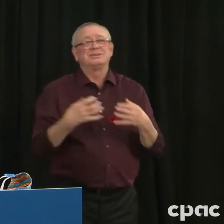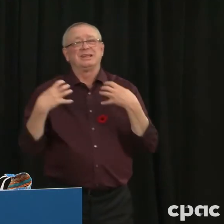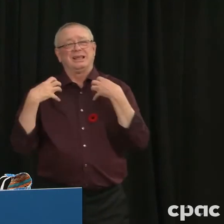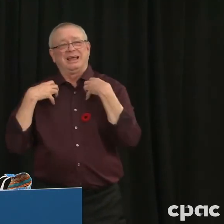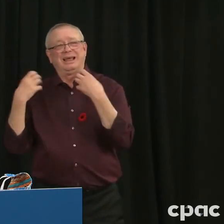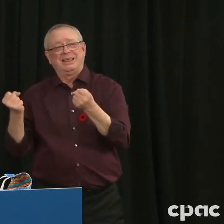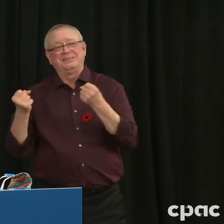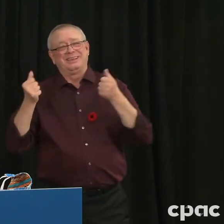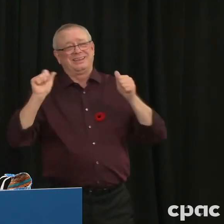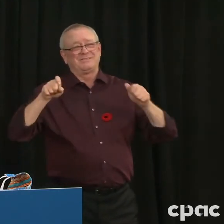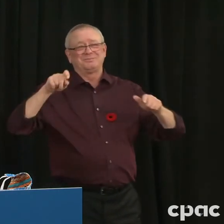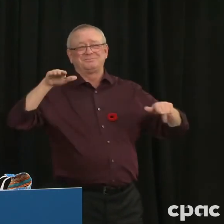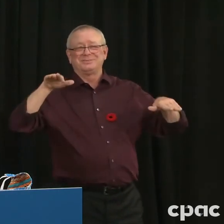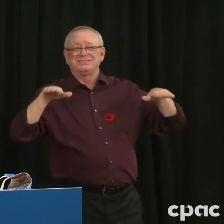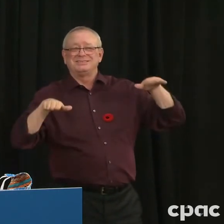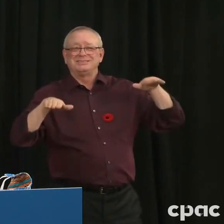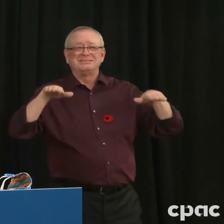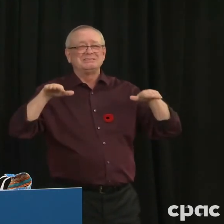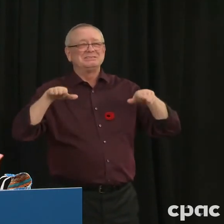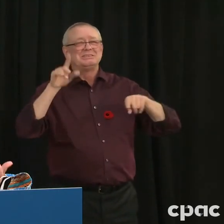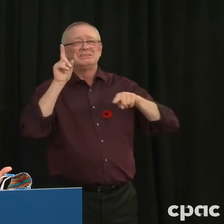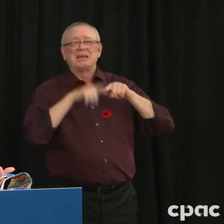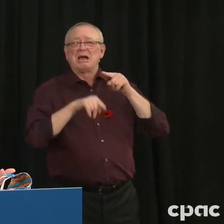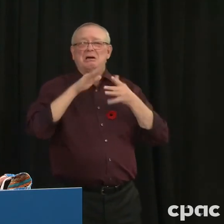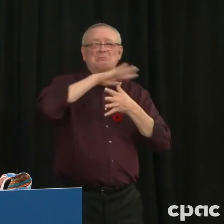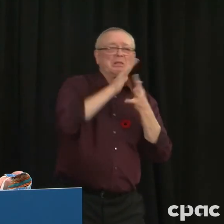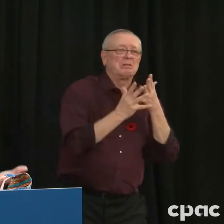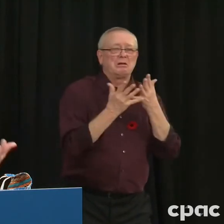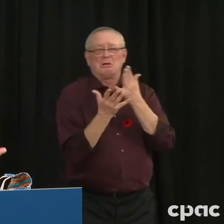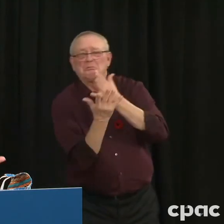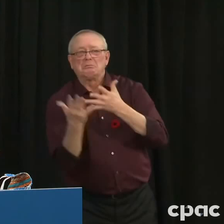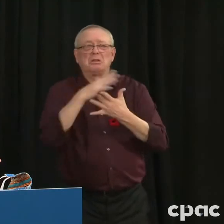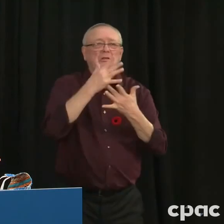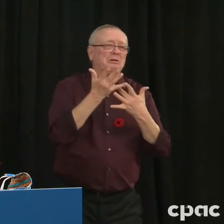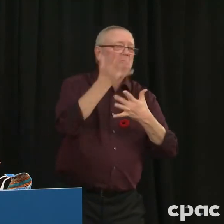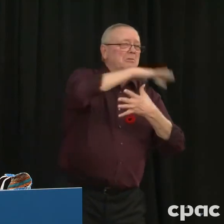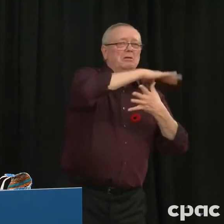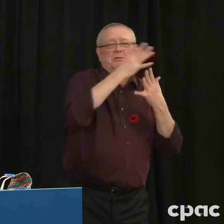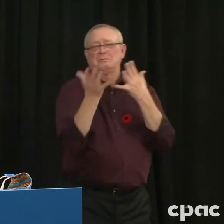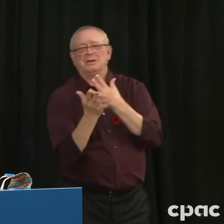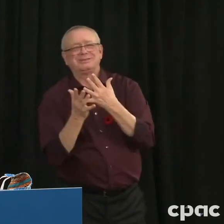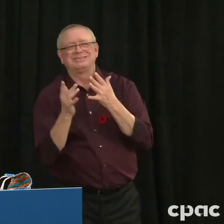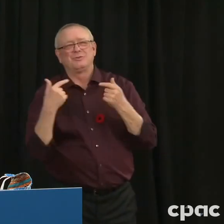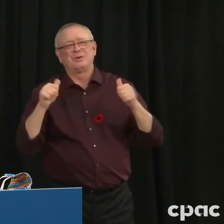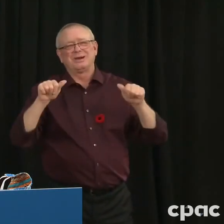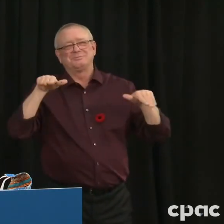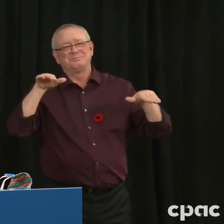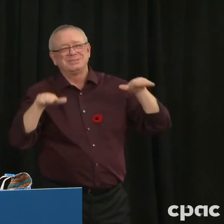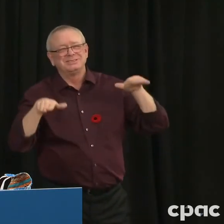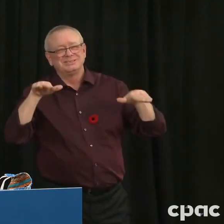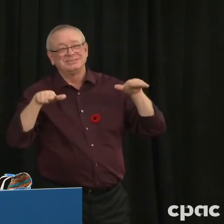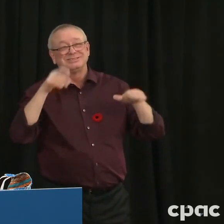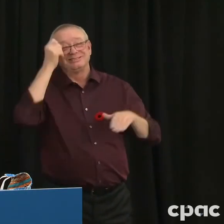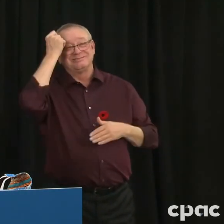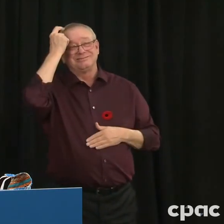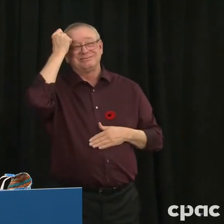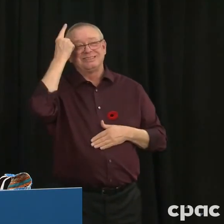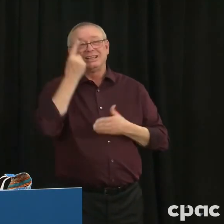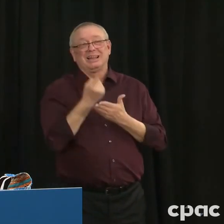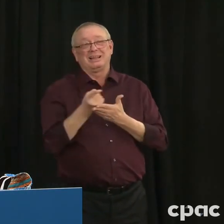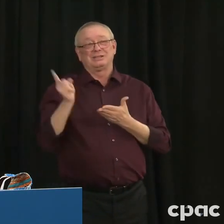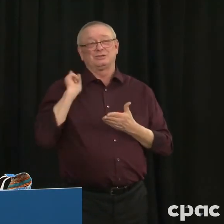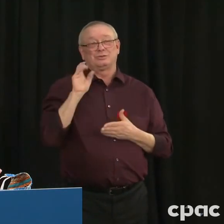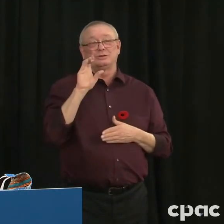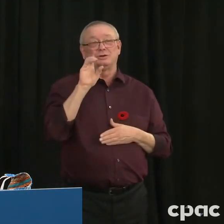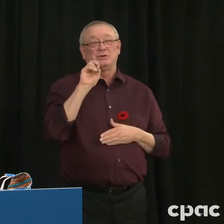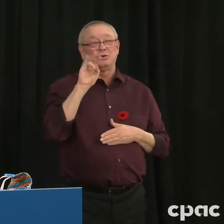that balance, unfortunately, and we are seeing COVID-19 starting to tip the scales, so we do need to work to get back in that